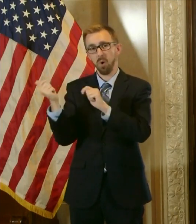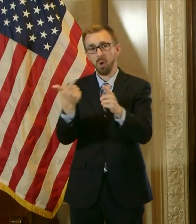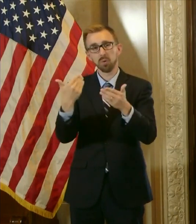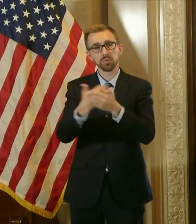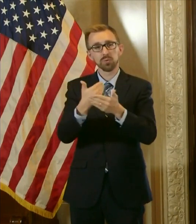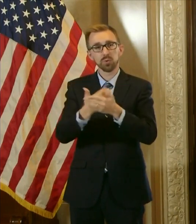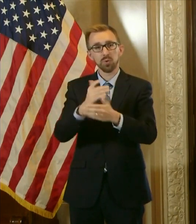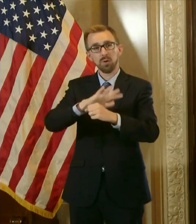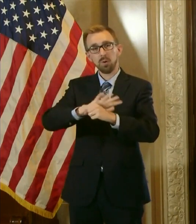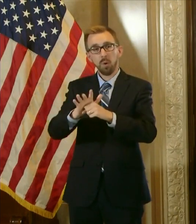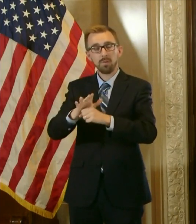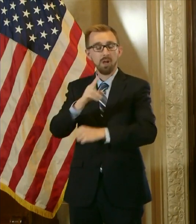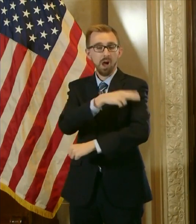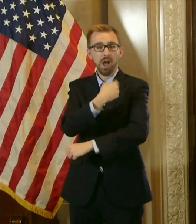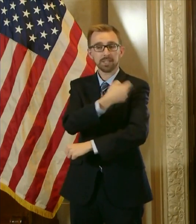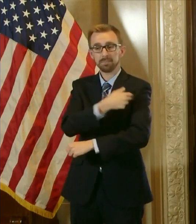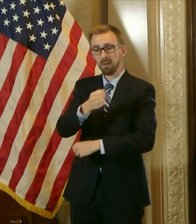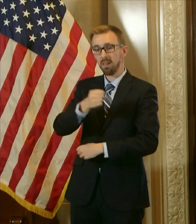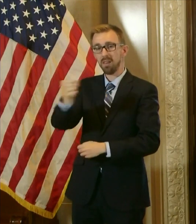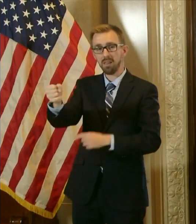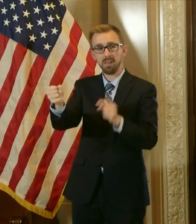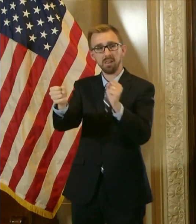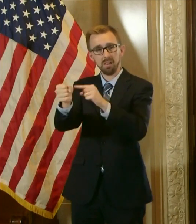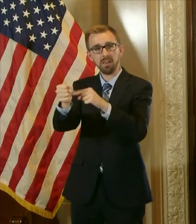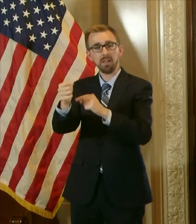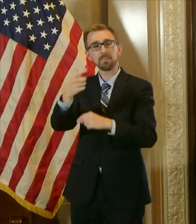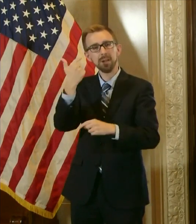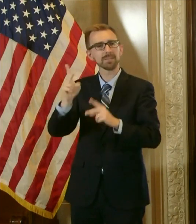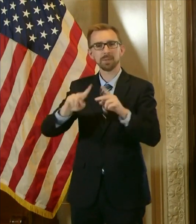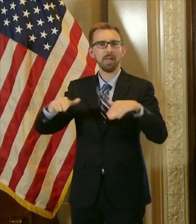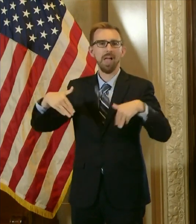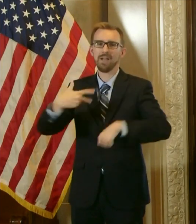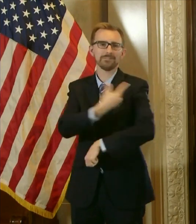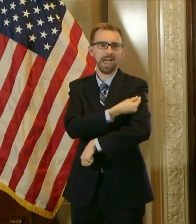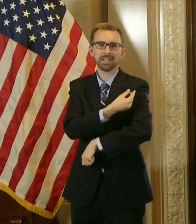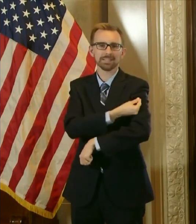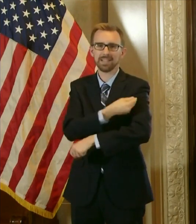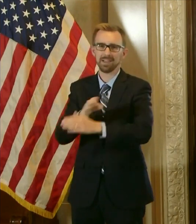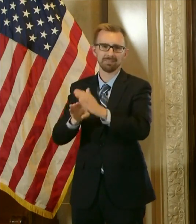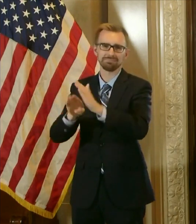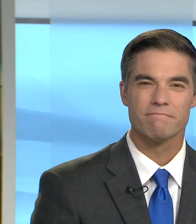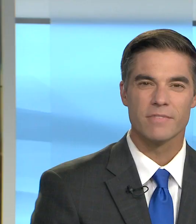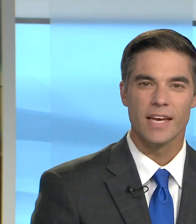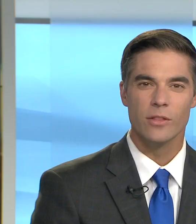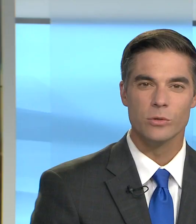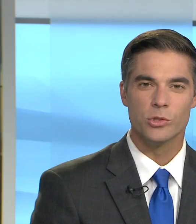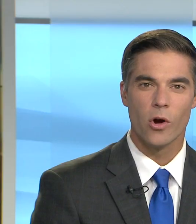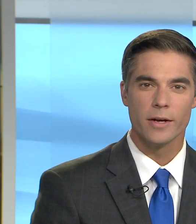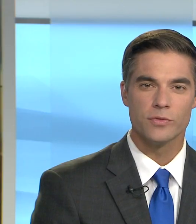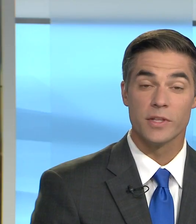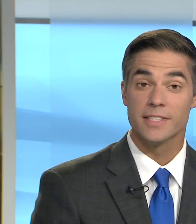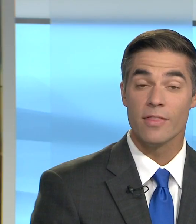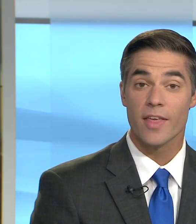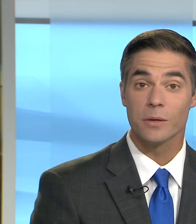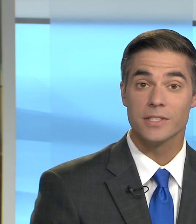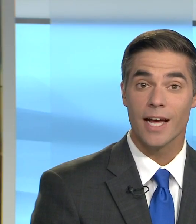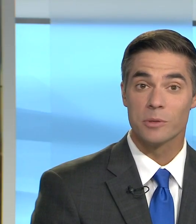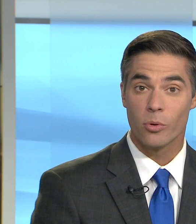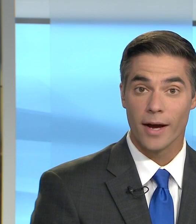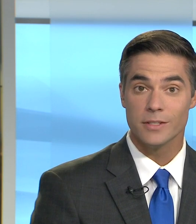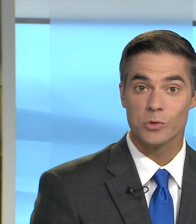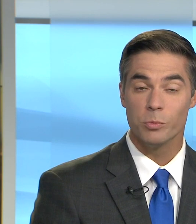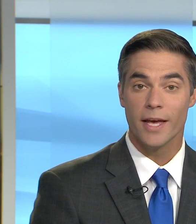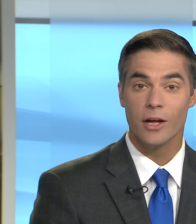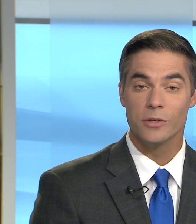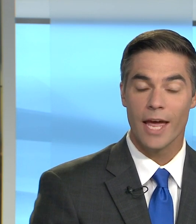COVID hospitalizations can be attributed to unvaccinated individuals. And those drawings for the